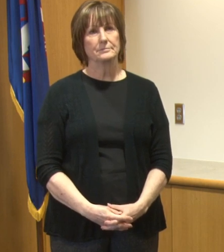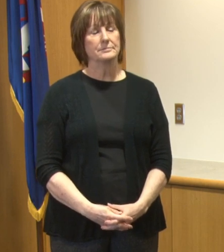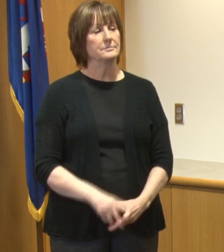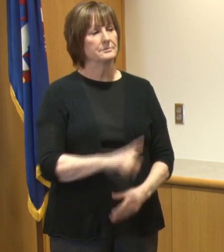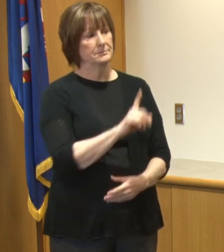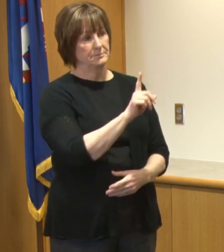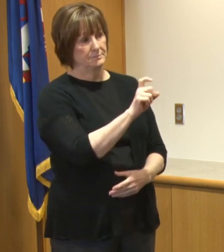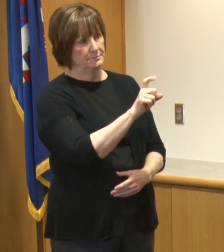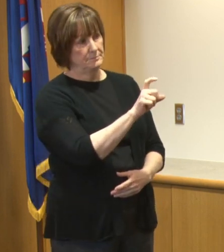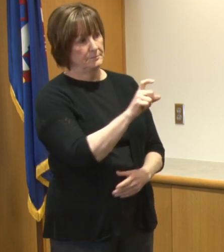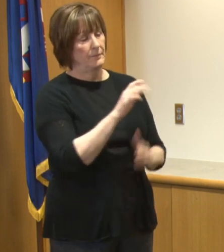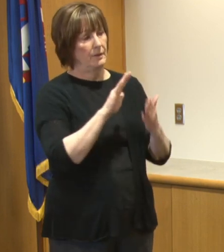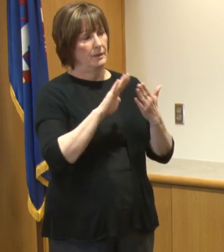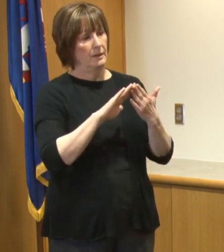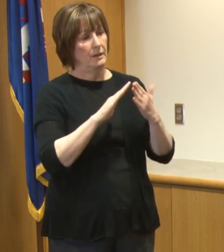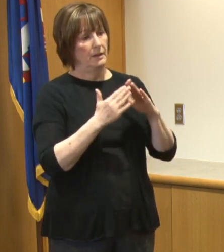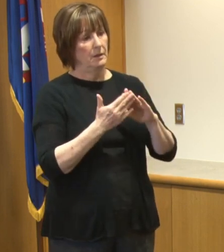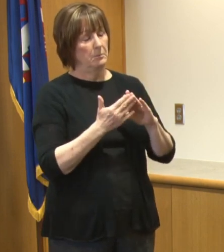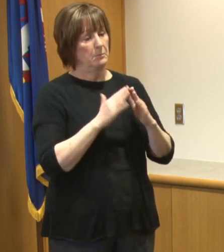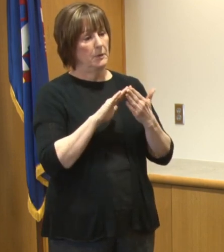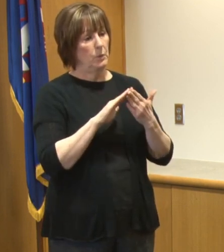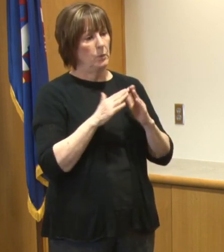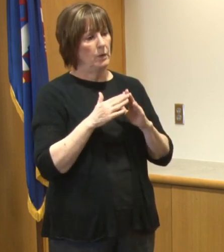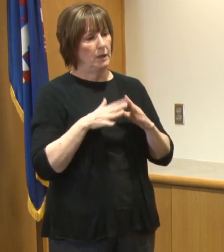Is there a community